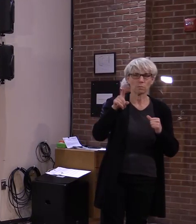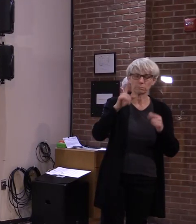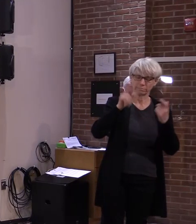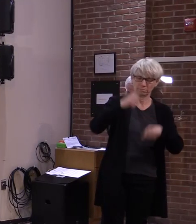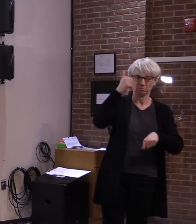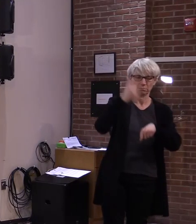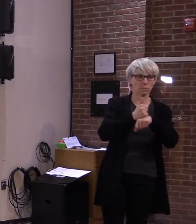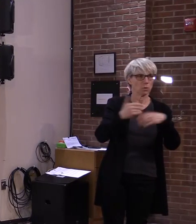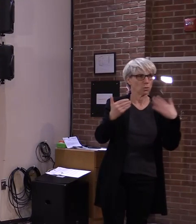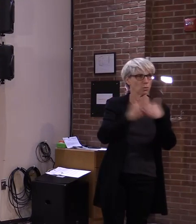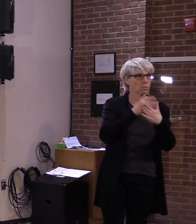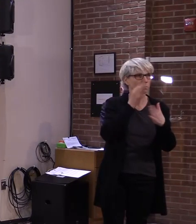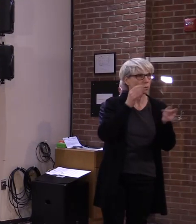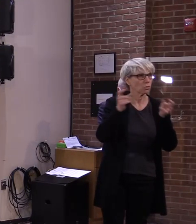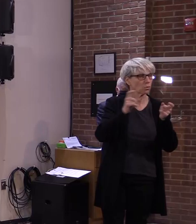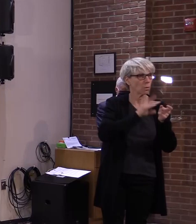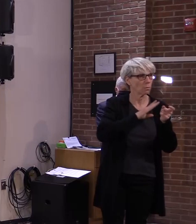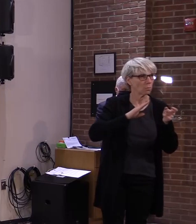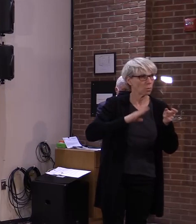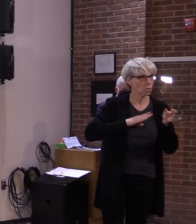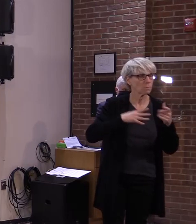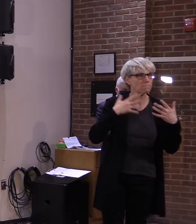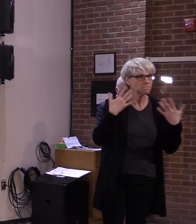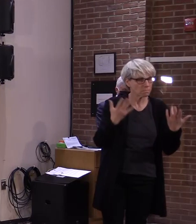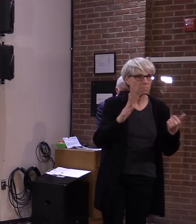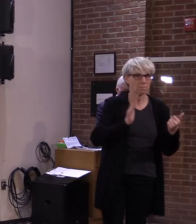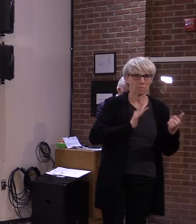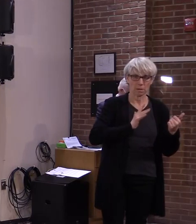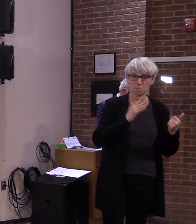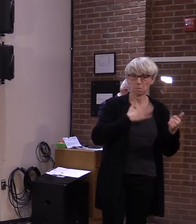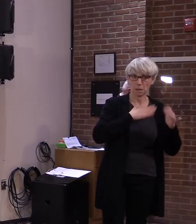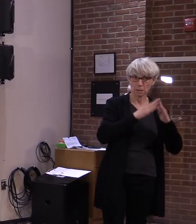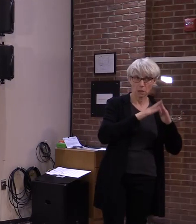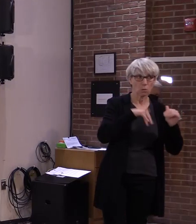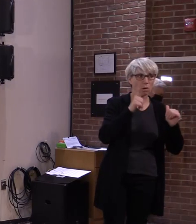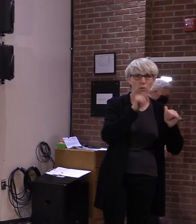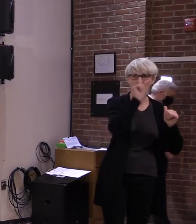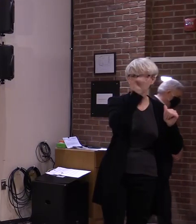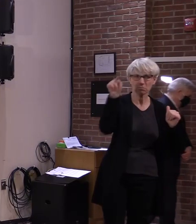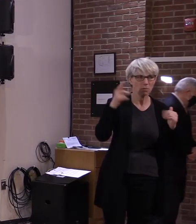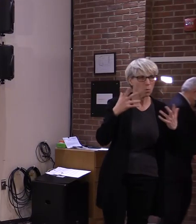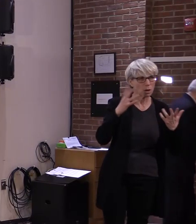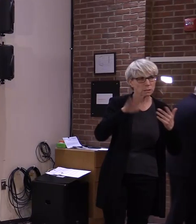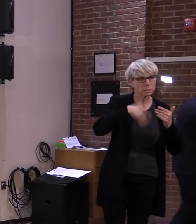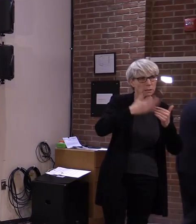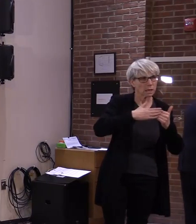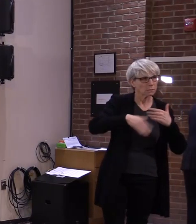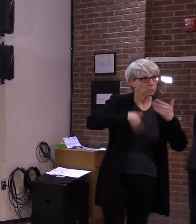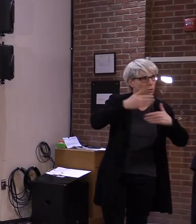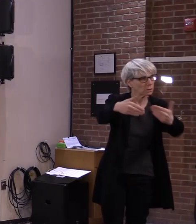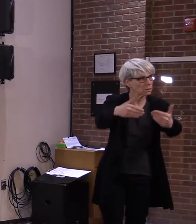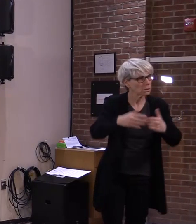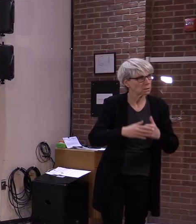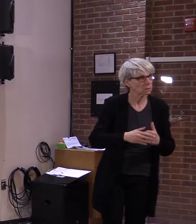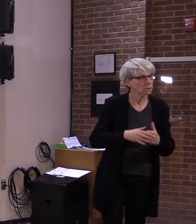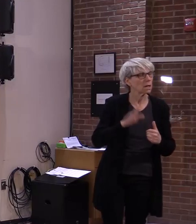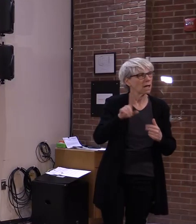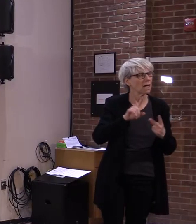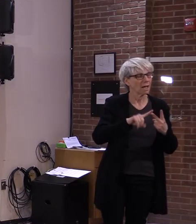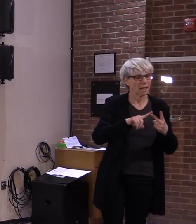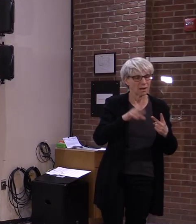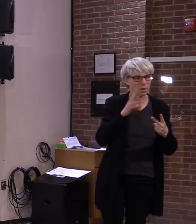of the next steps at the municipal level for towns like Montgomery? And sort of alongside that, why was